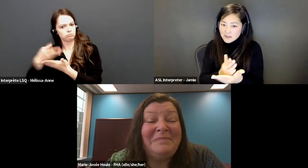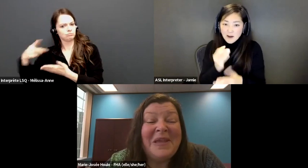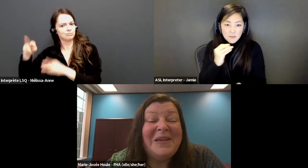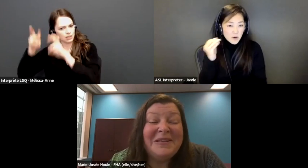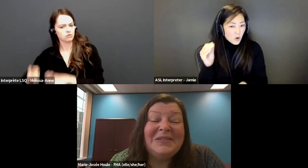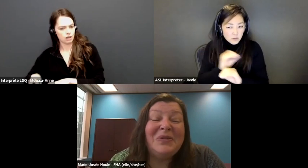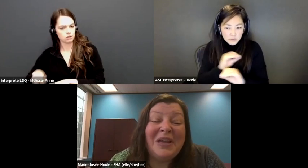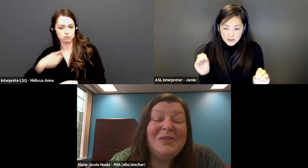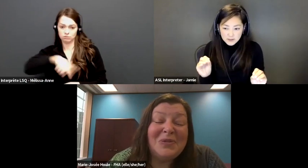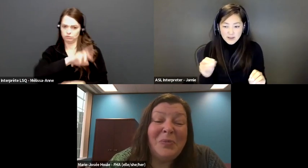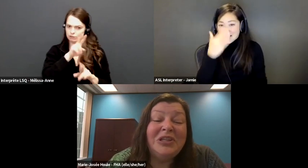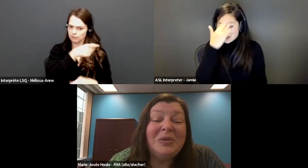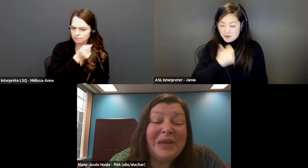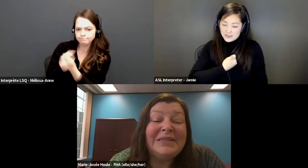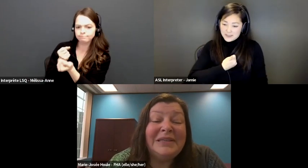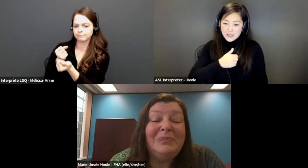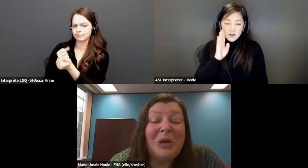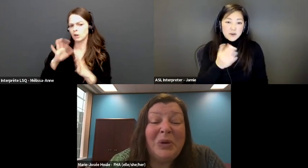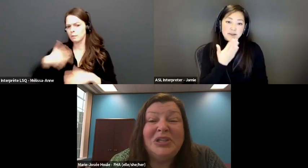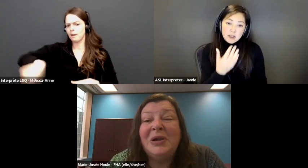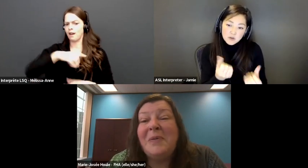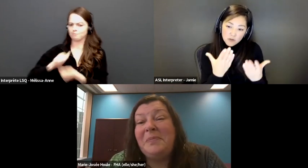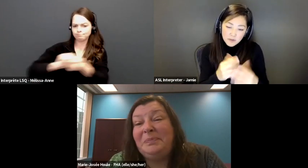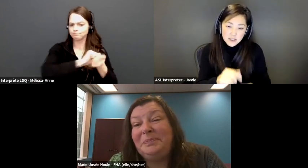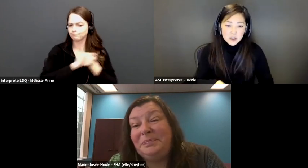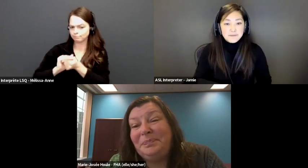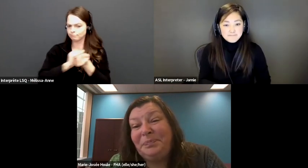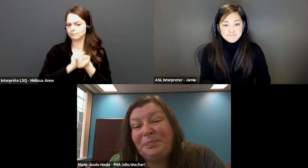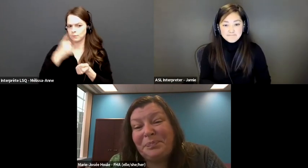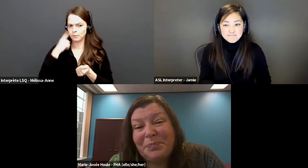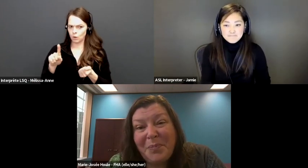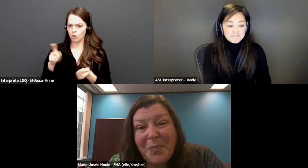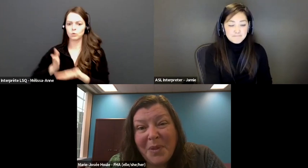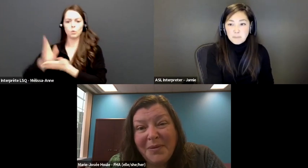be. So thank you so much. Merci, Miigwech.